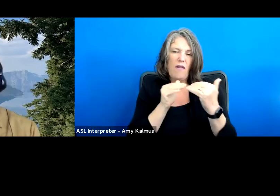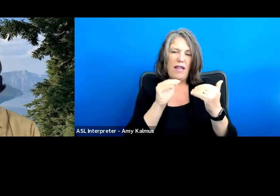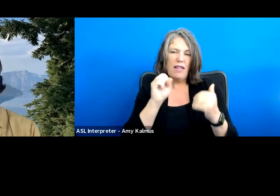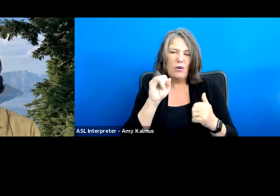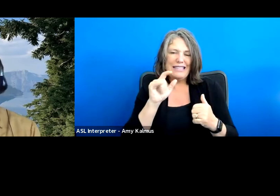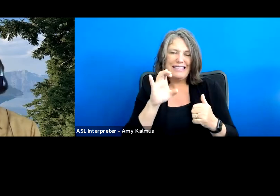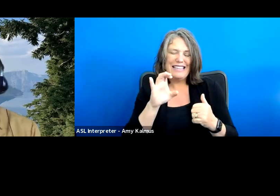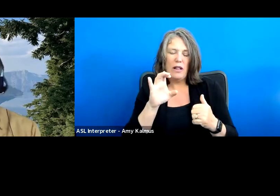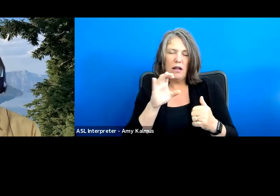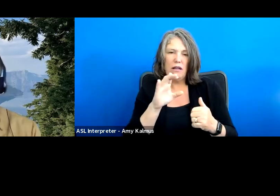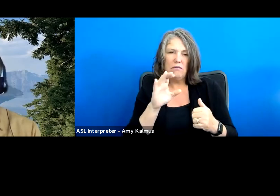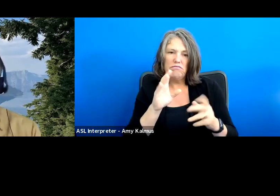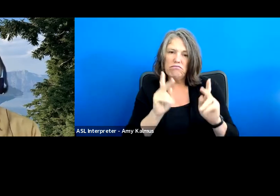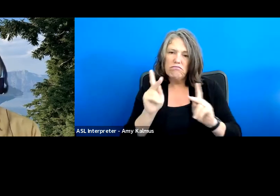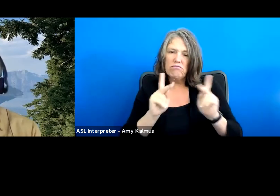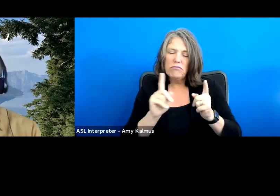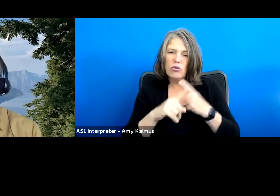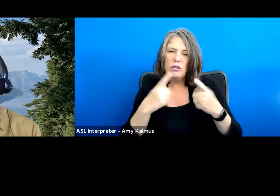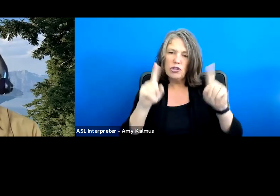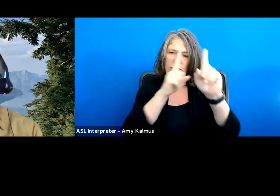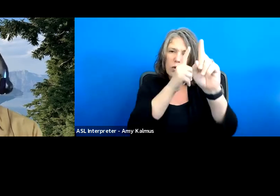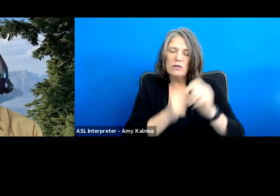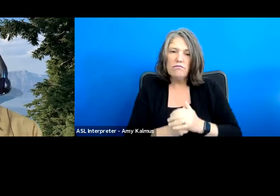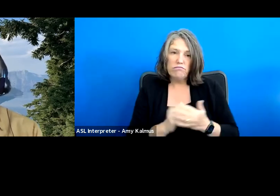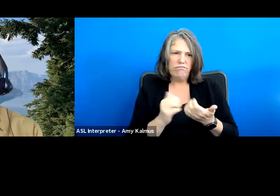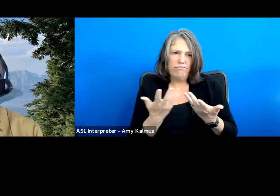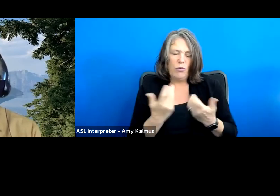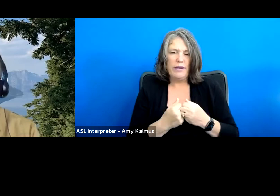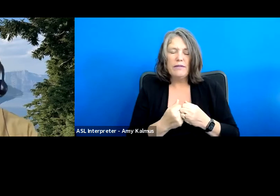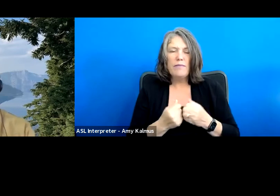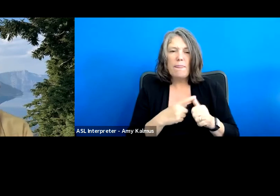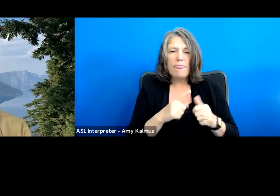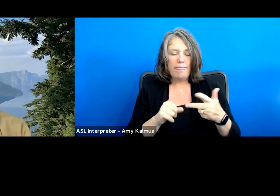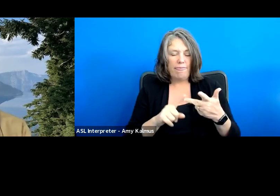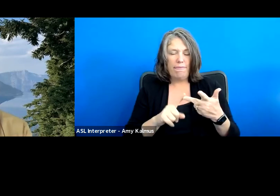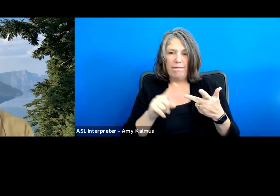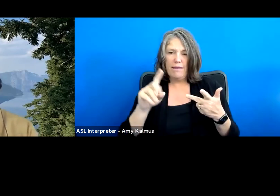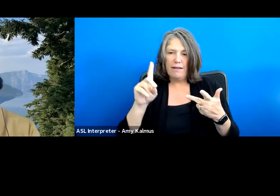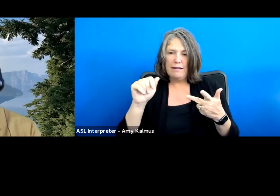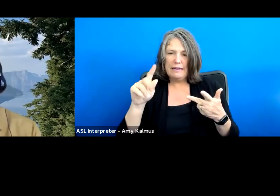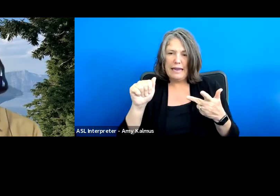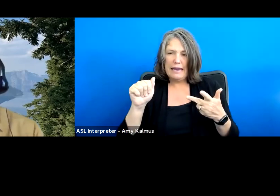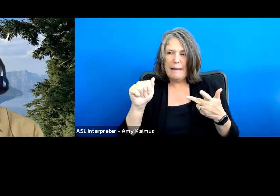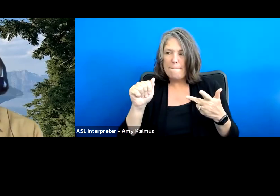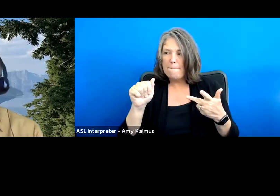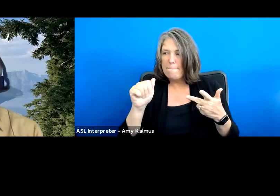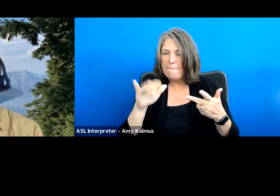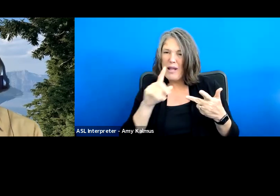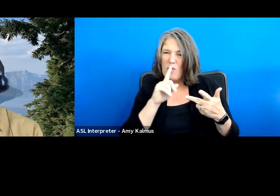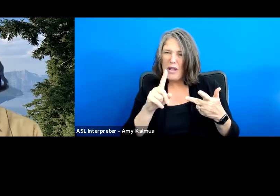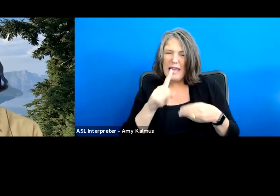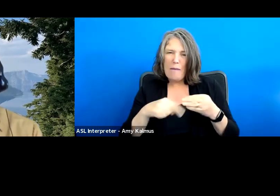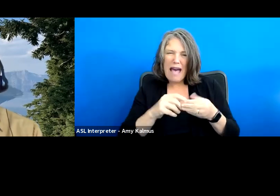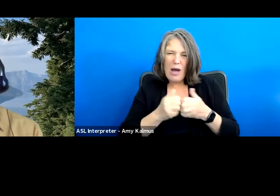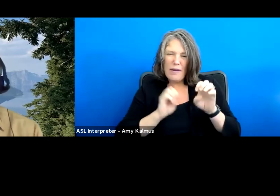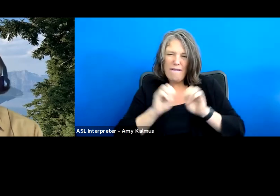members to achieve our goals? And then the third leg of the stool, the data, is really about how do we